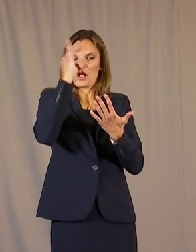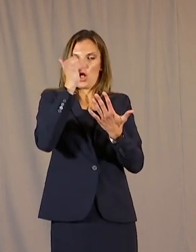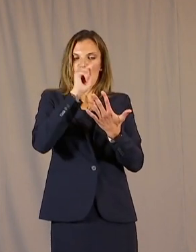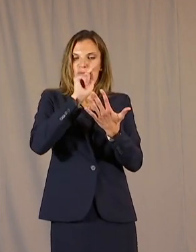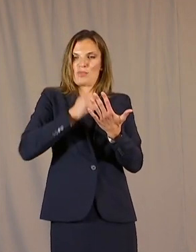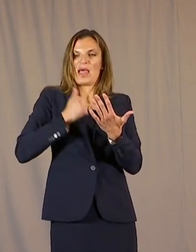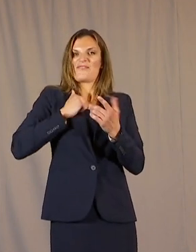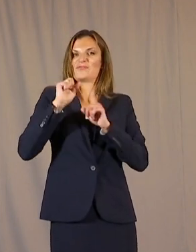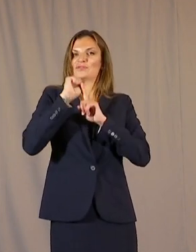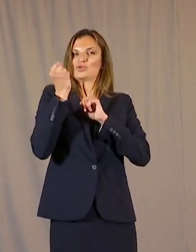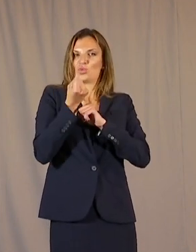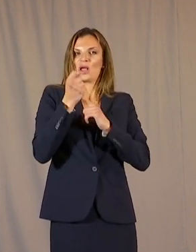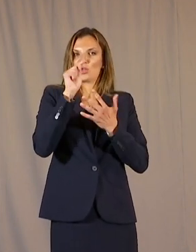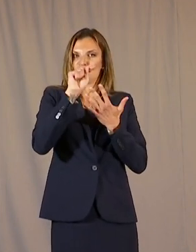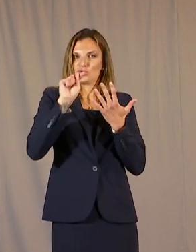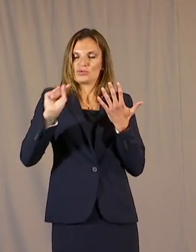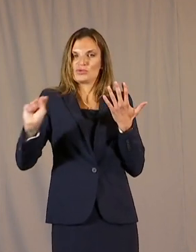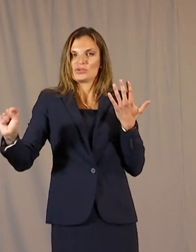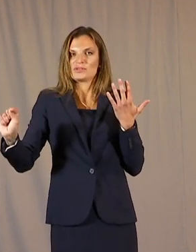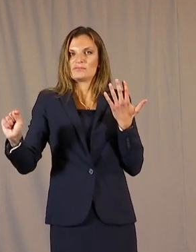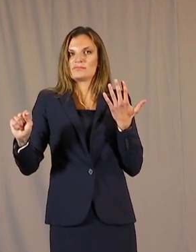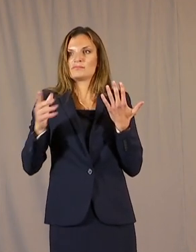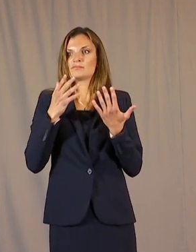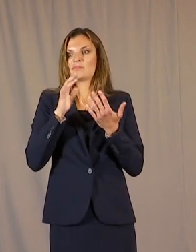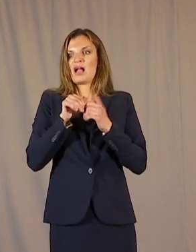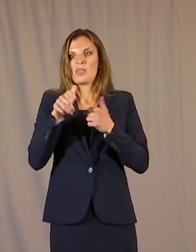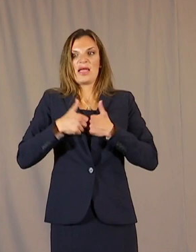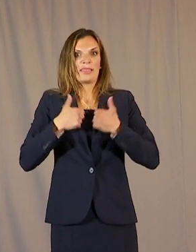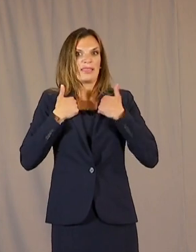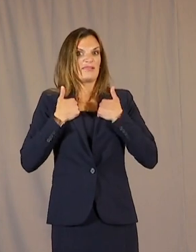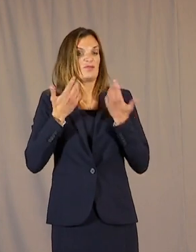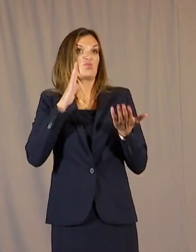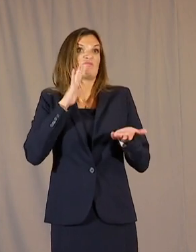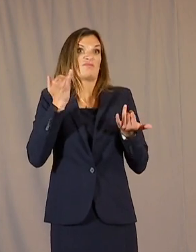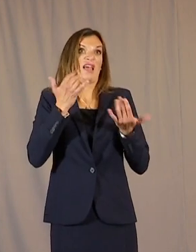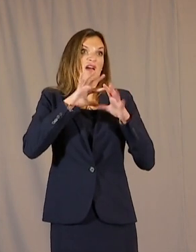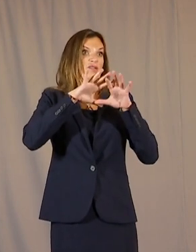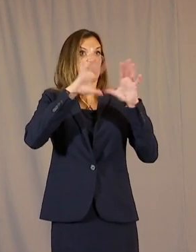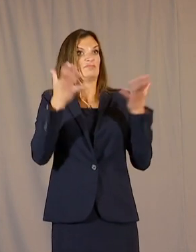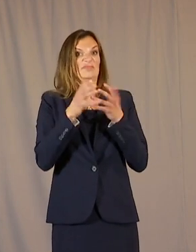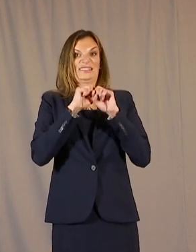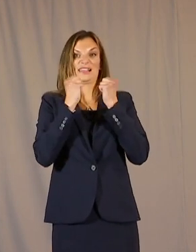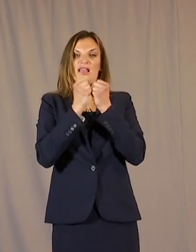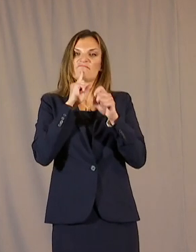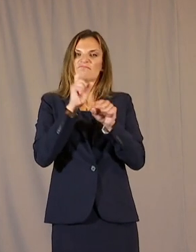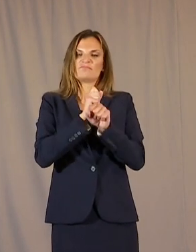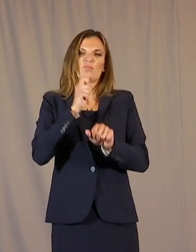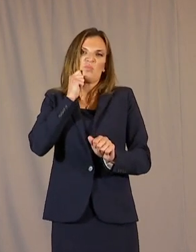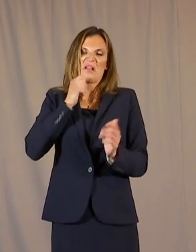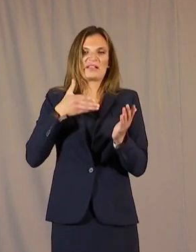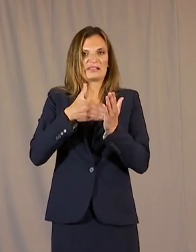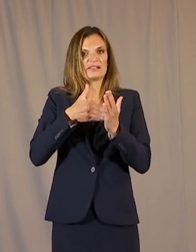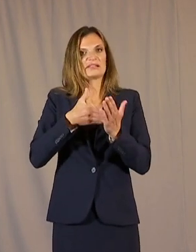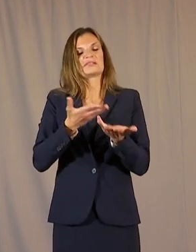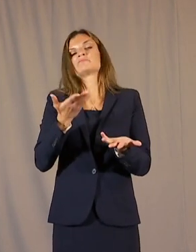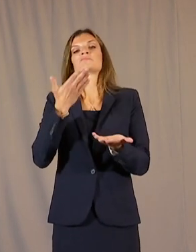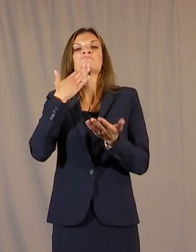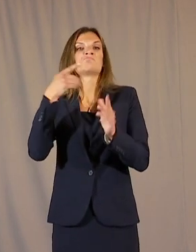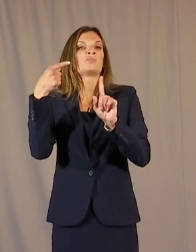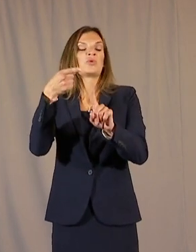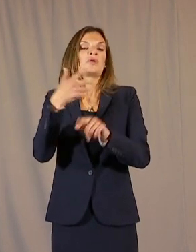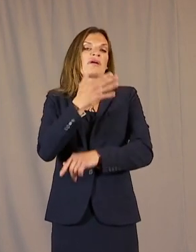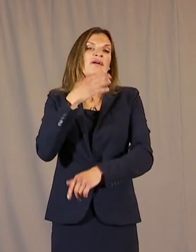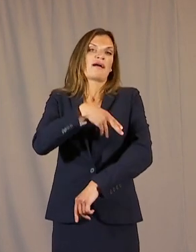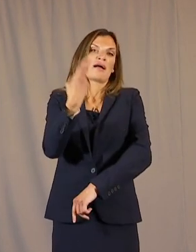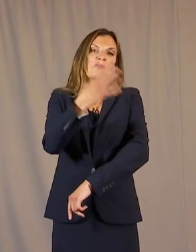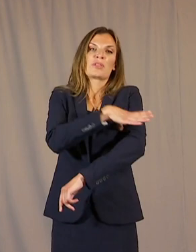a result of living in a racist society. So, you know, high blood pressure, higher